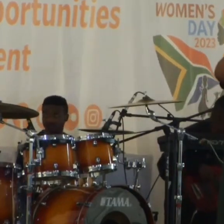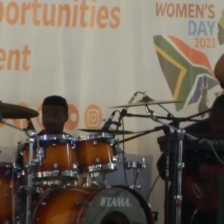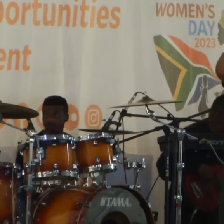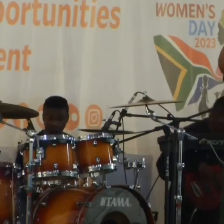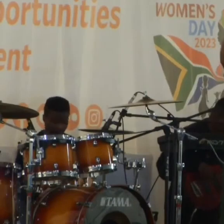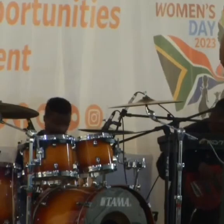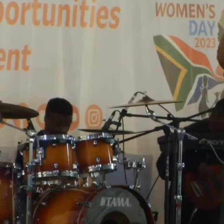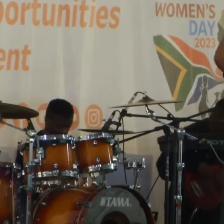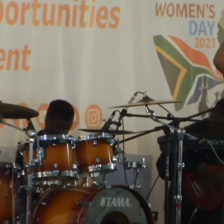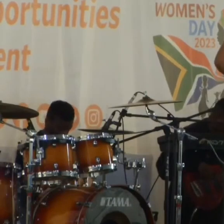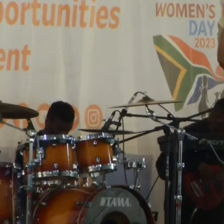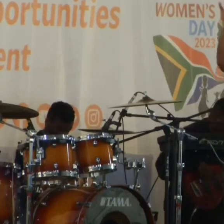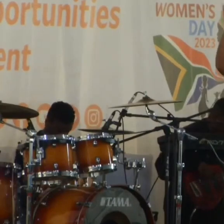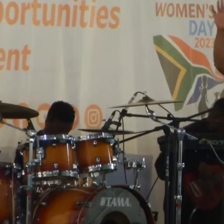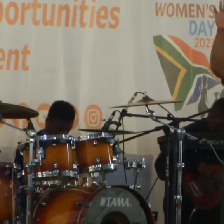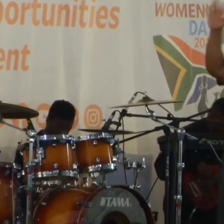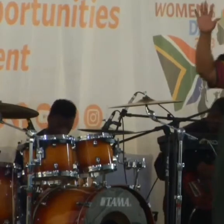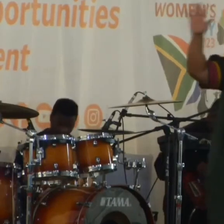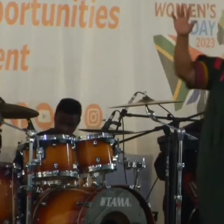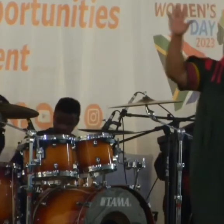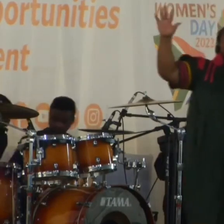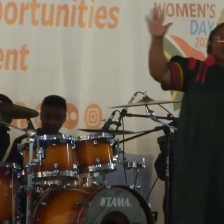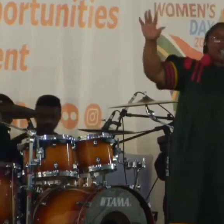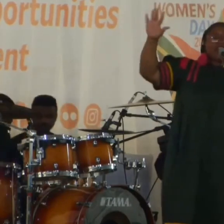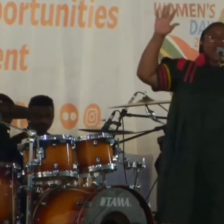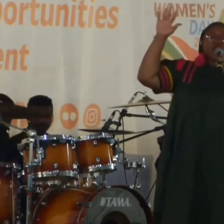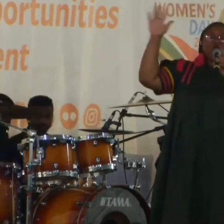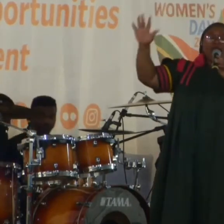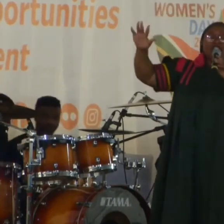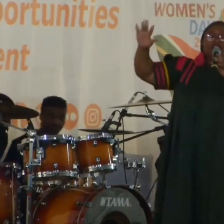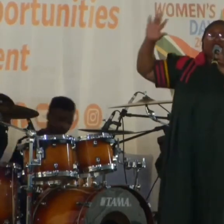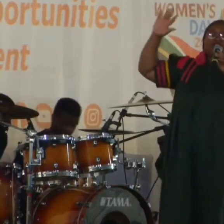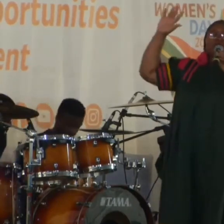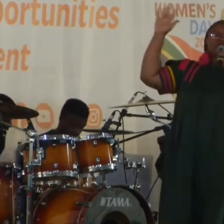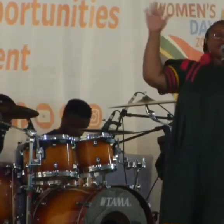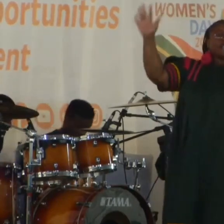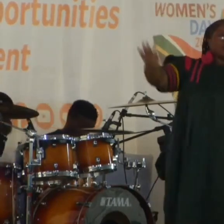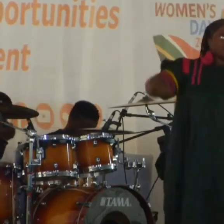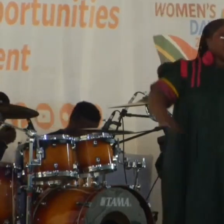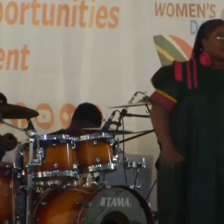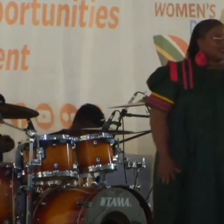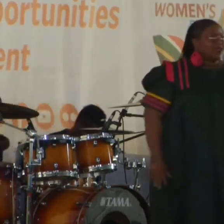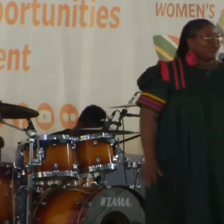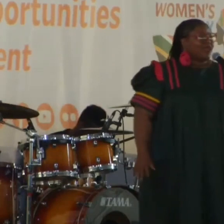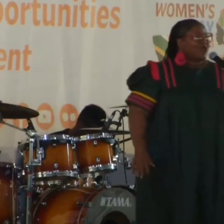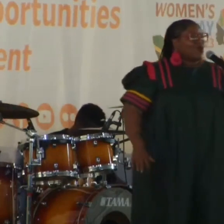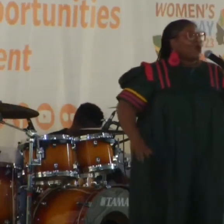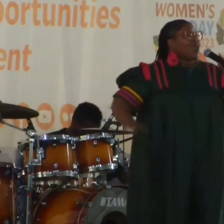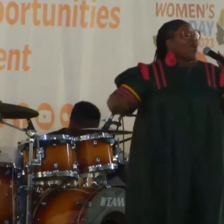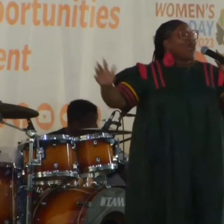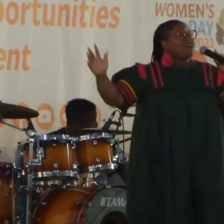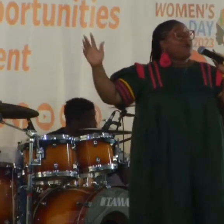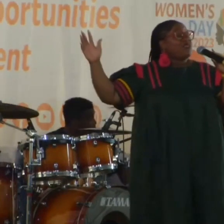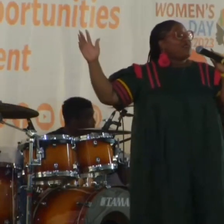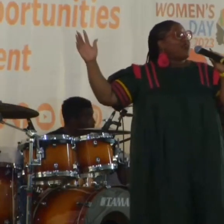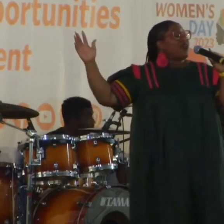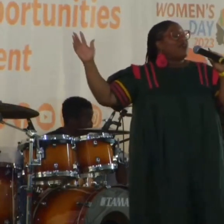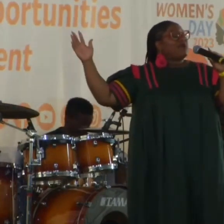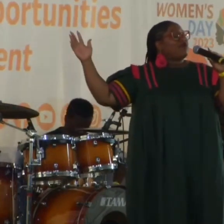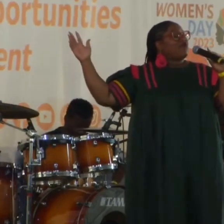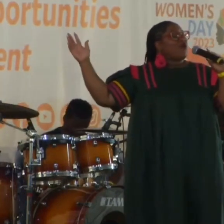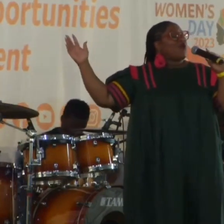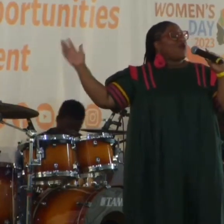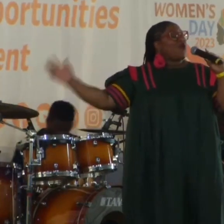hang their names on the washing lines. They want to be seen. We have been